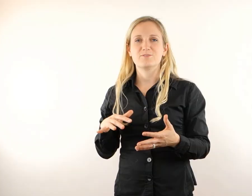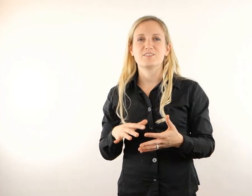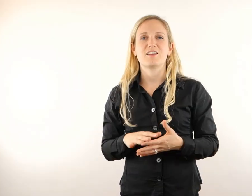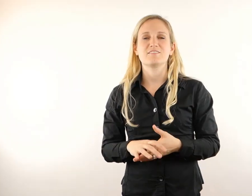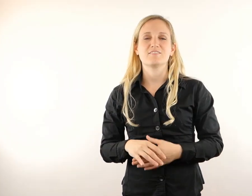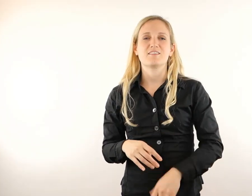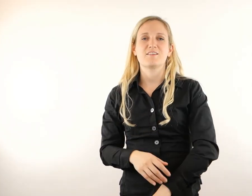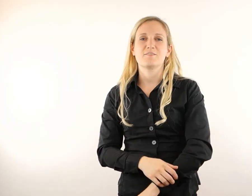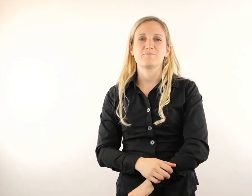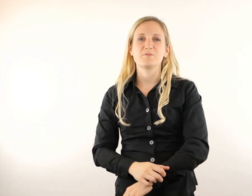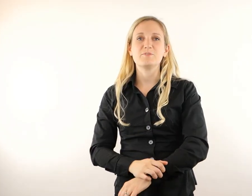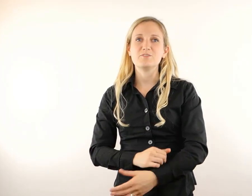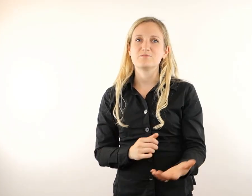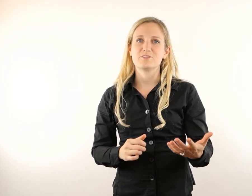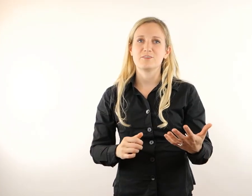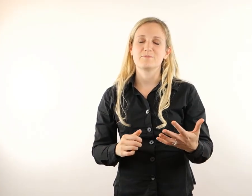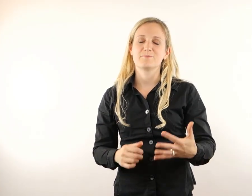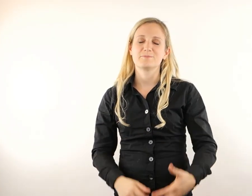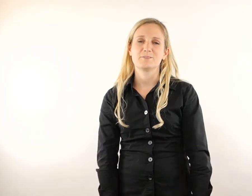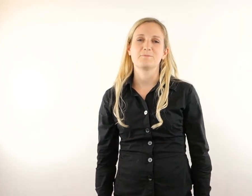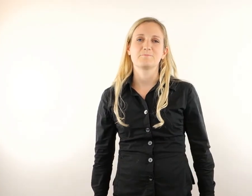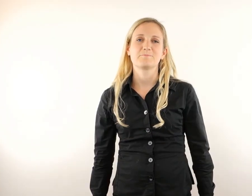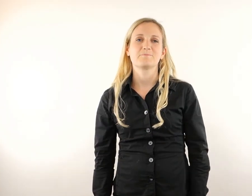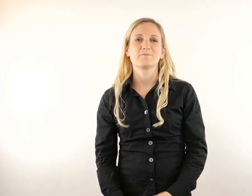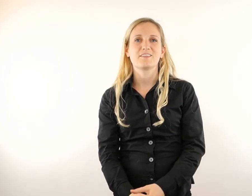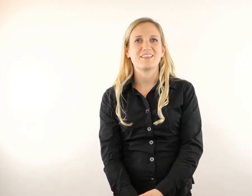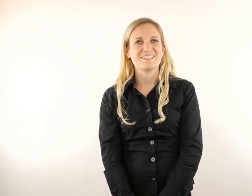those signs that will be useful to you. So, thanks.